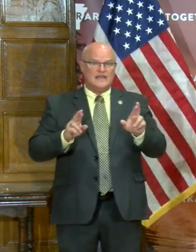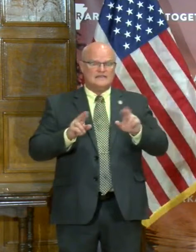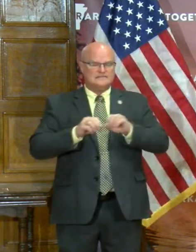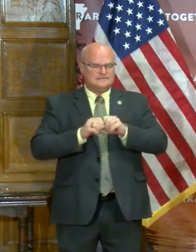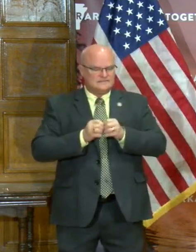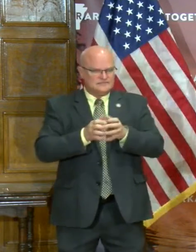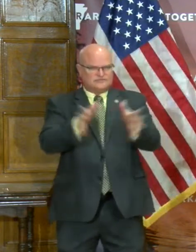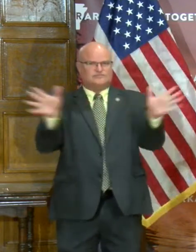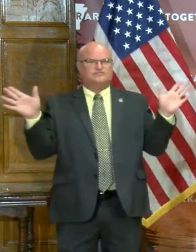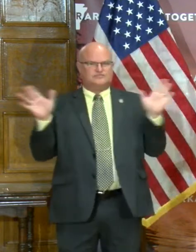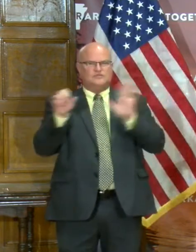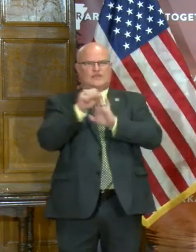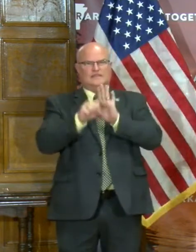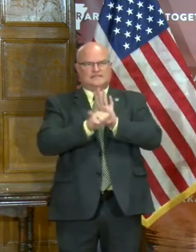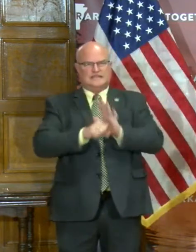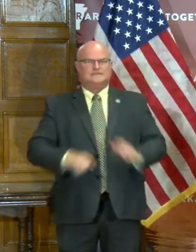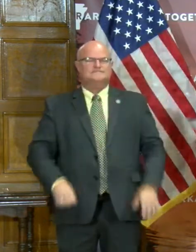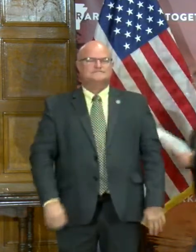throughout the state.